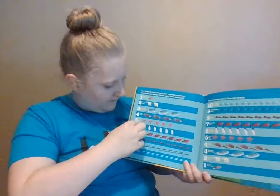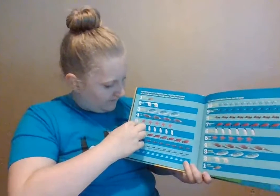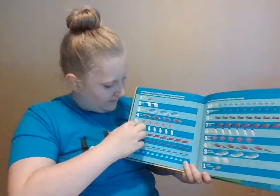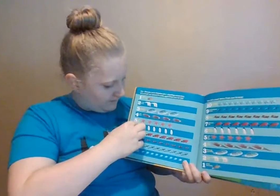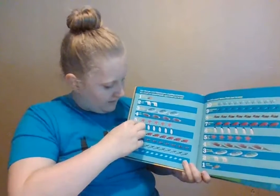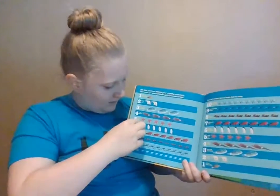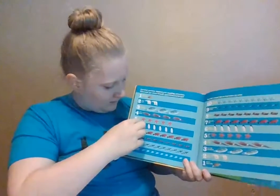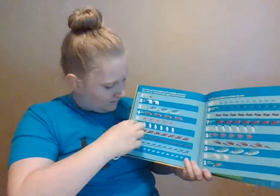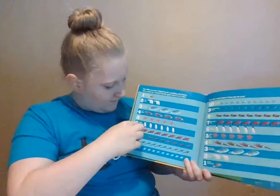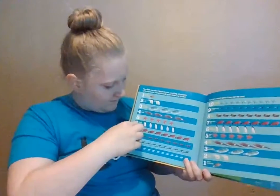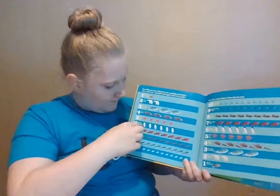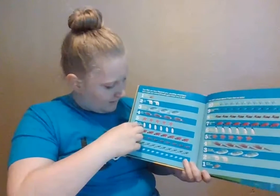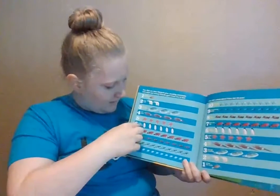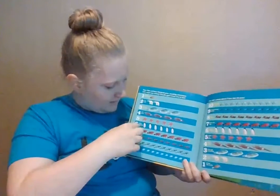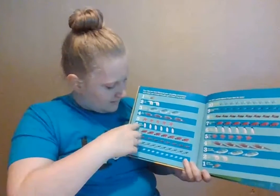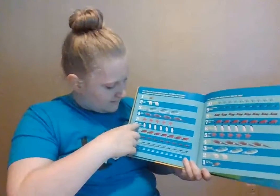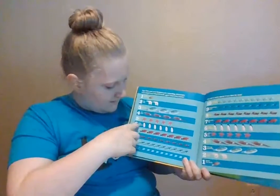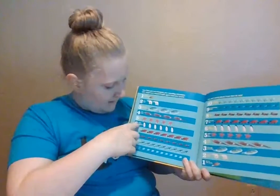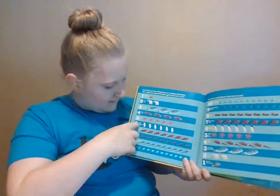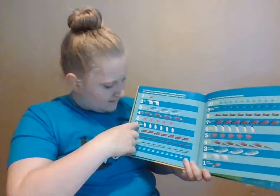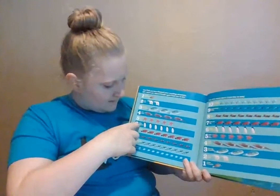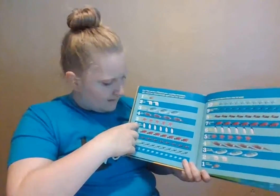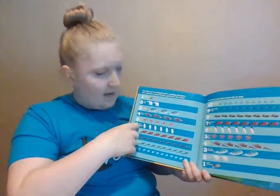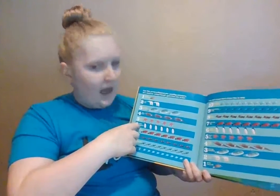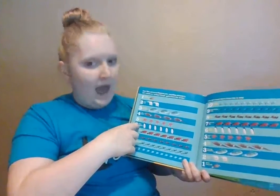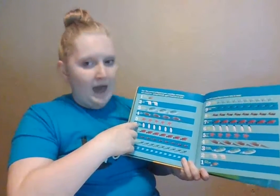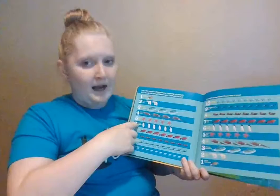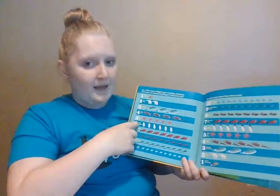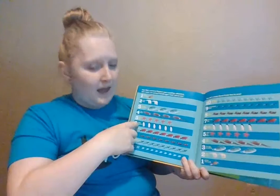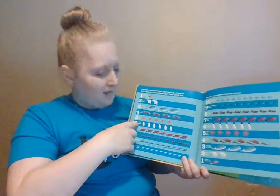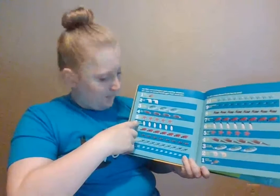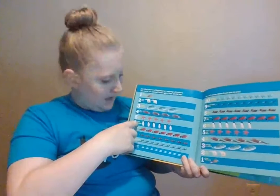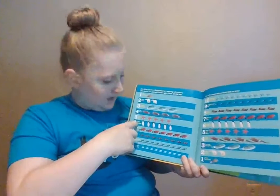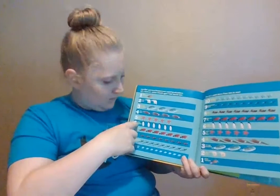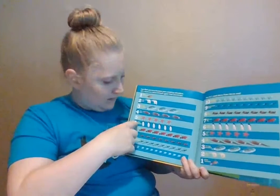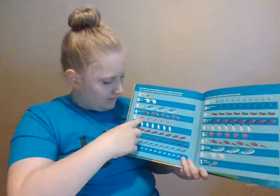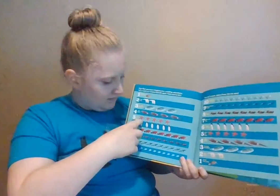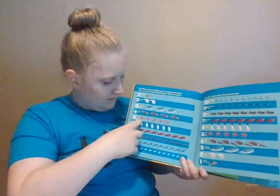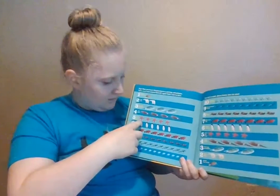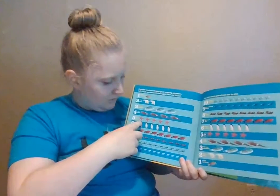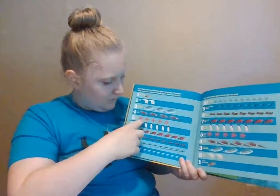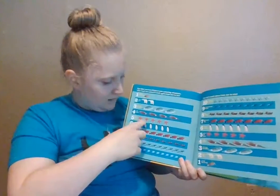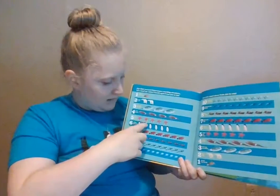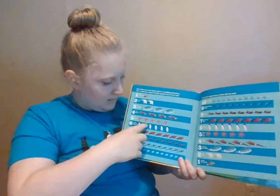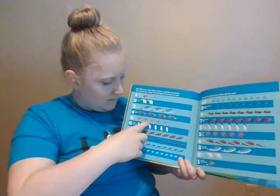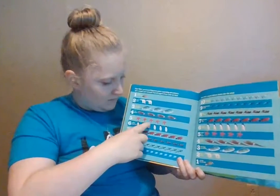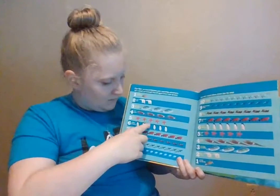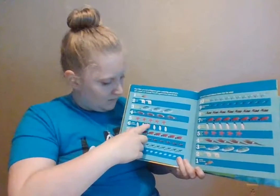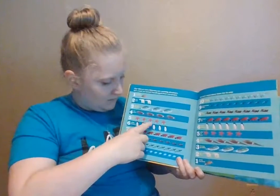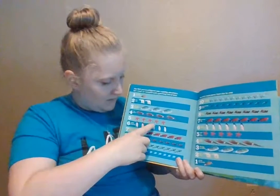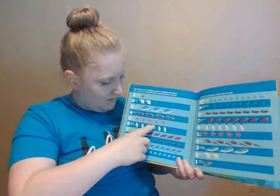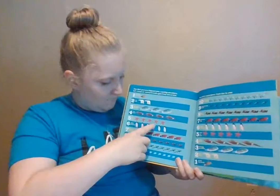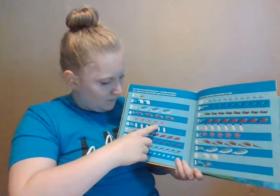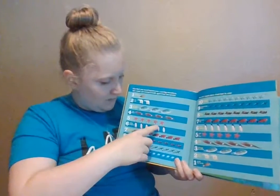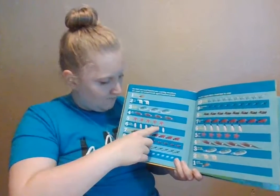sea stars, 6, Adelaide penguins, 1, 2, 3, 4,